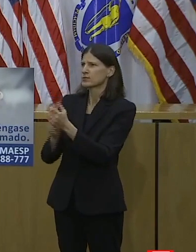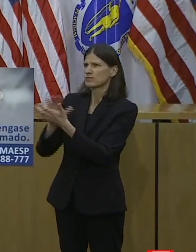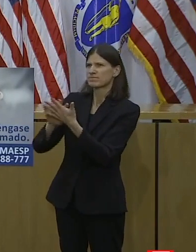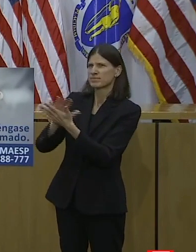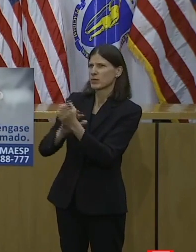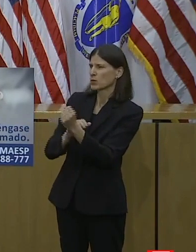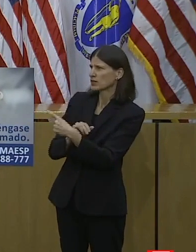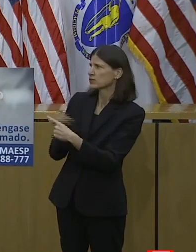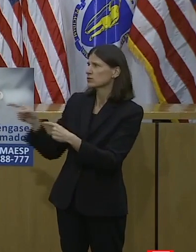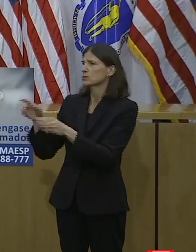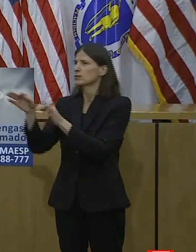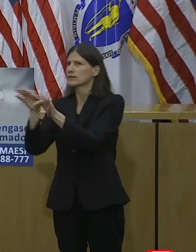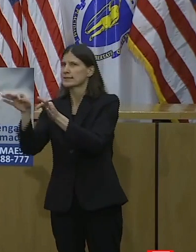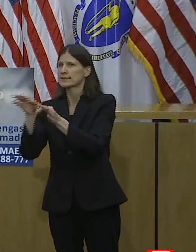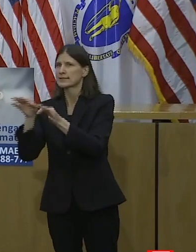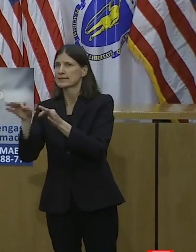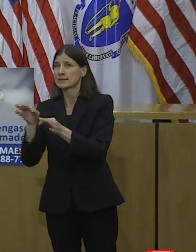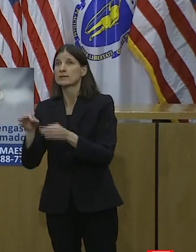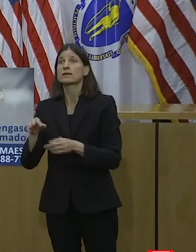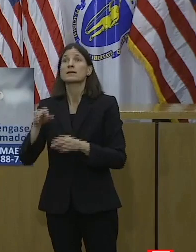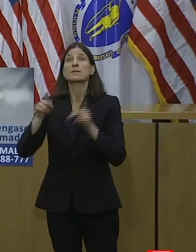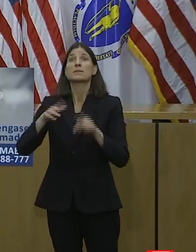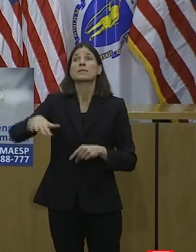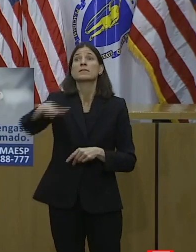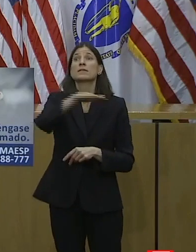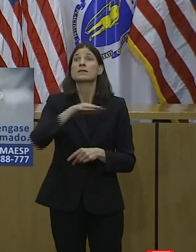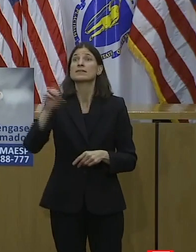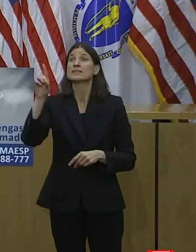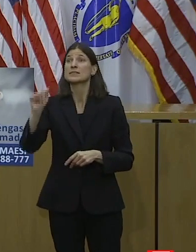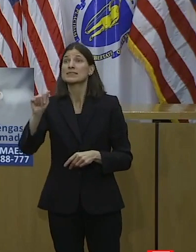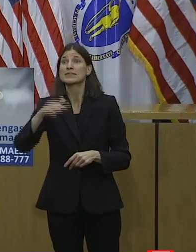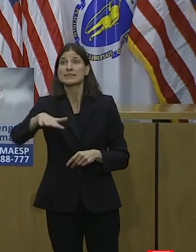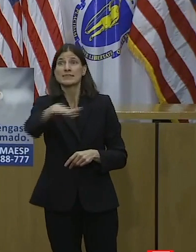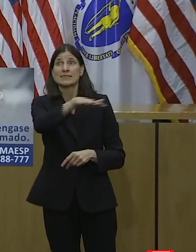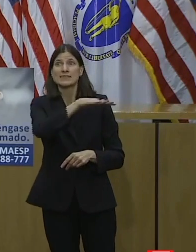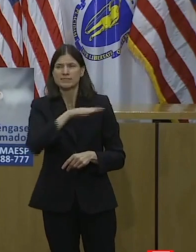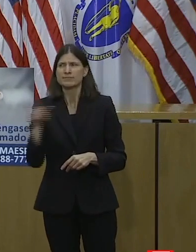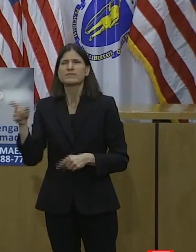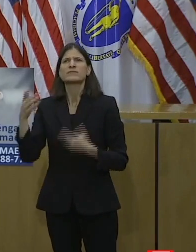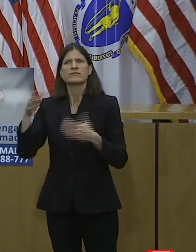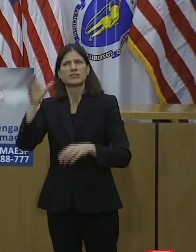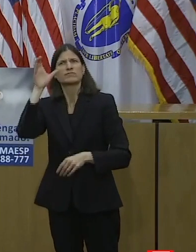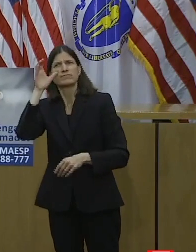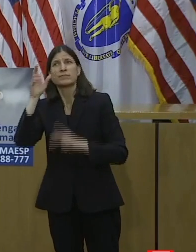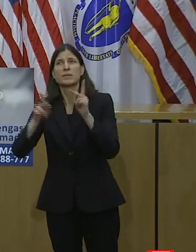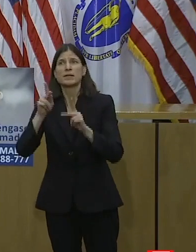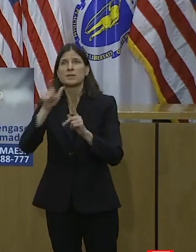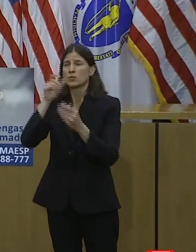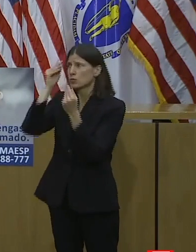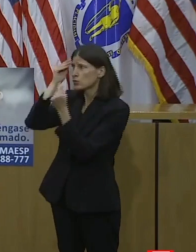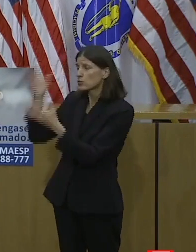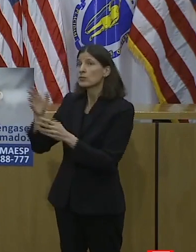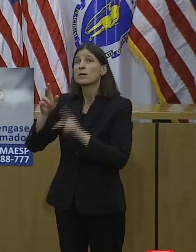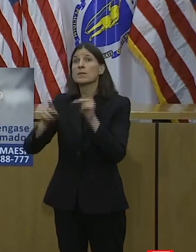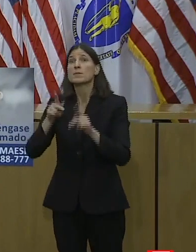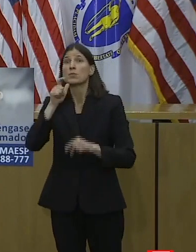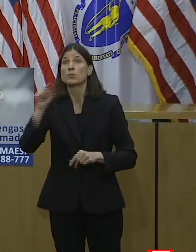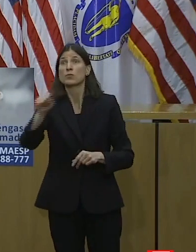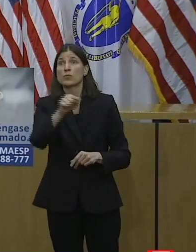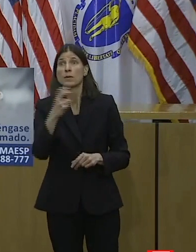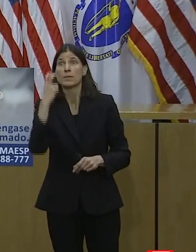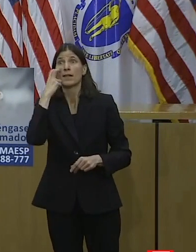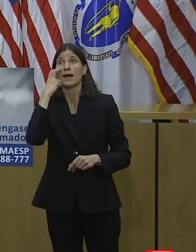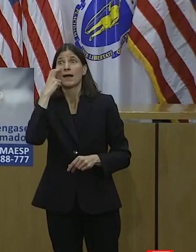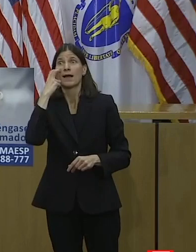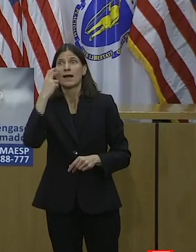are blind or visually impaired in particular, and we're looking at what a couple of other states have done in terms of the ability to do